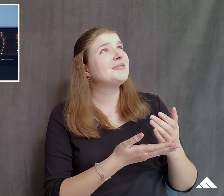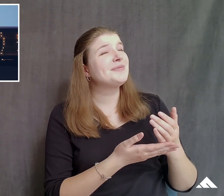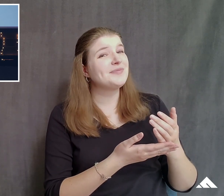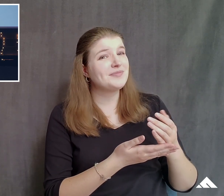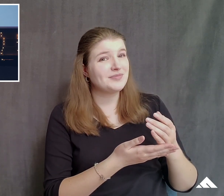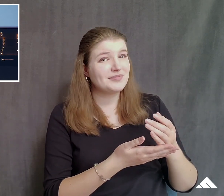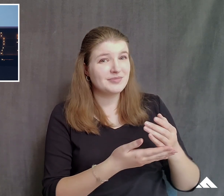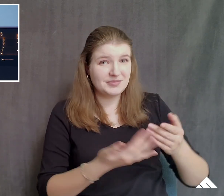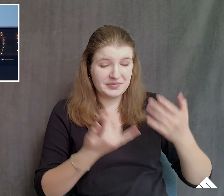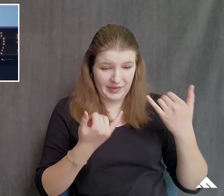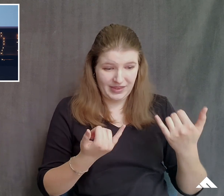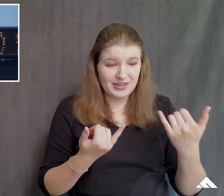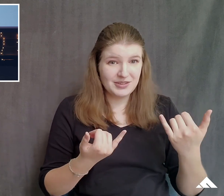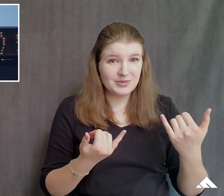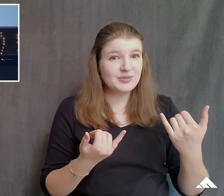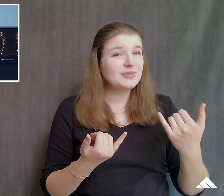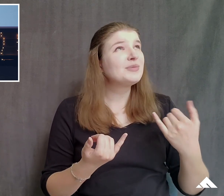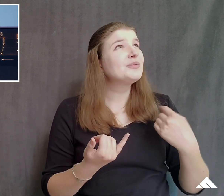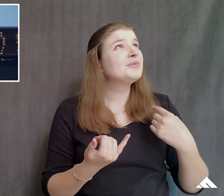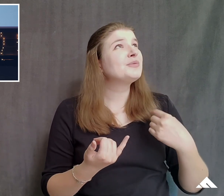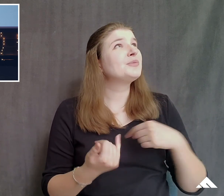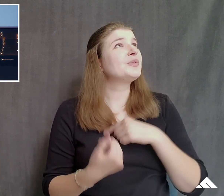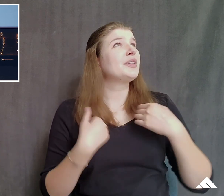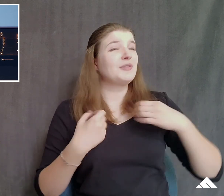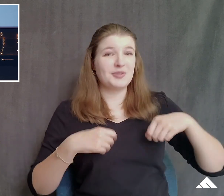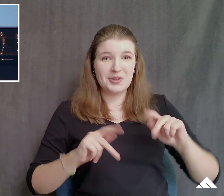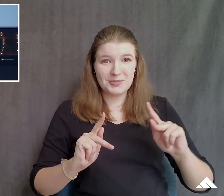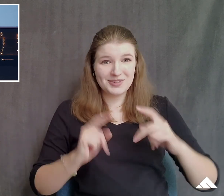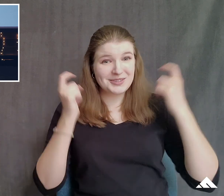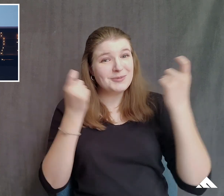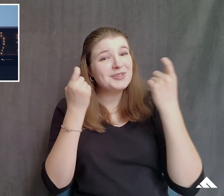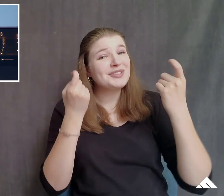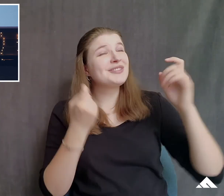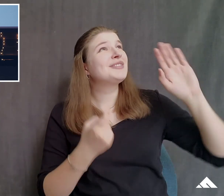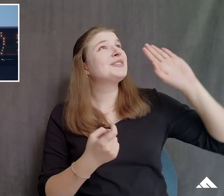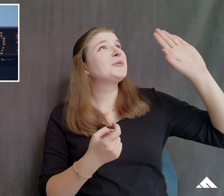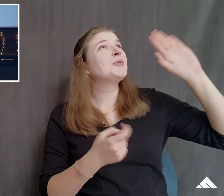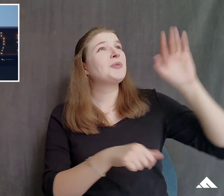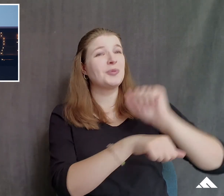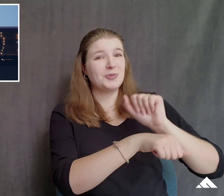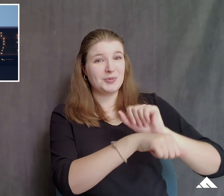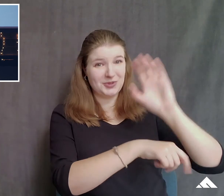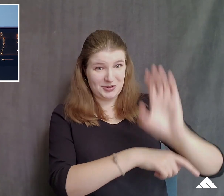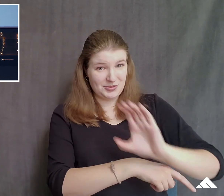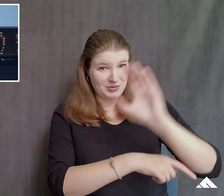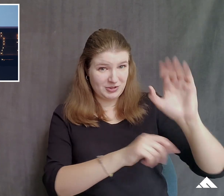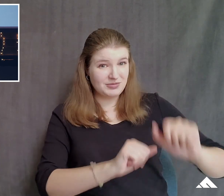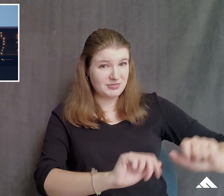In fact, today, Lord Jesus, we have the chance to celebrate your incredible work on the cross that